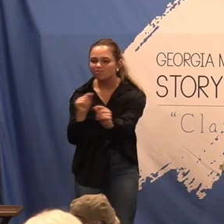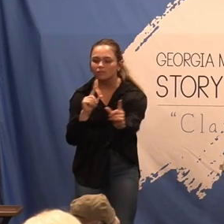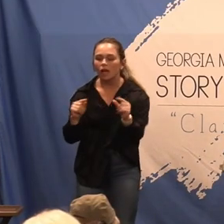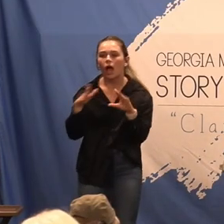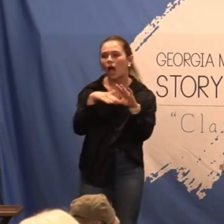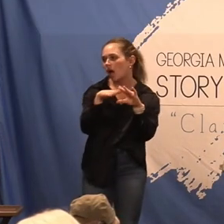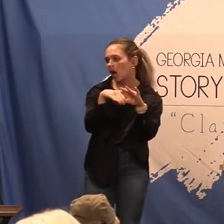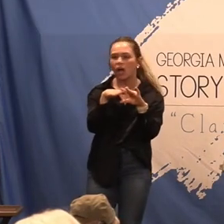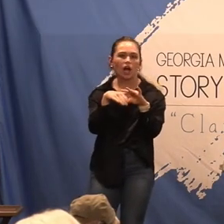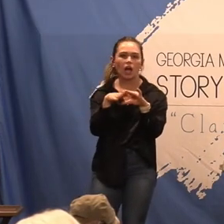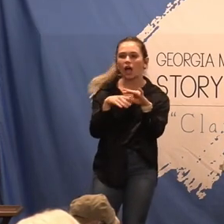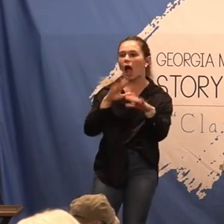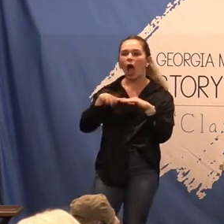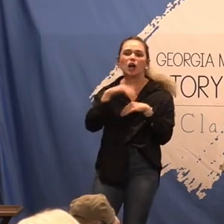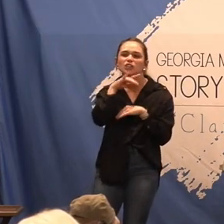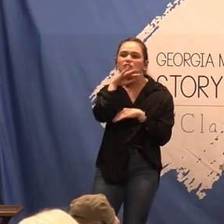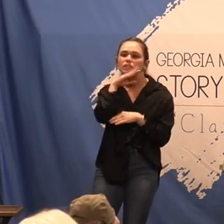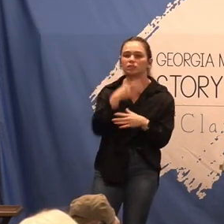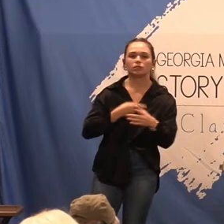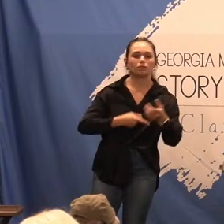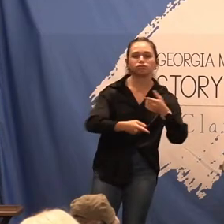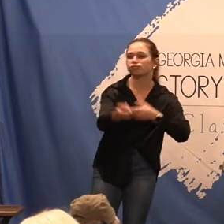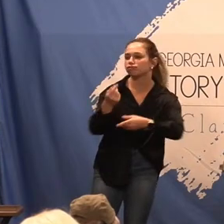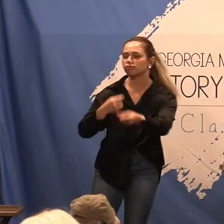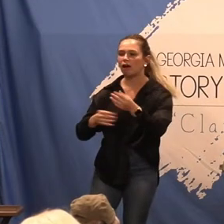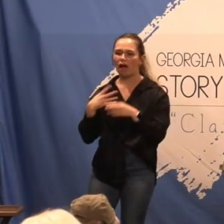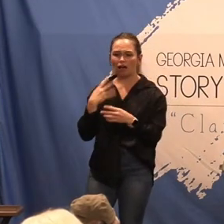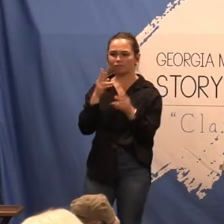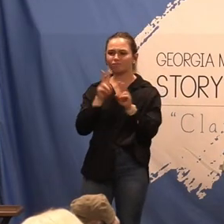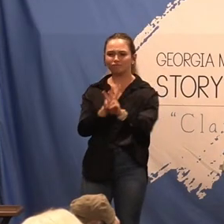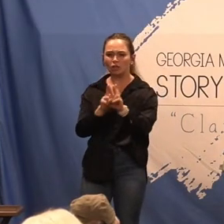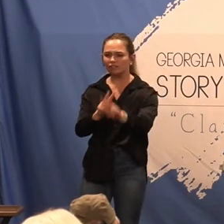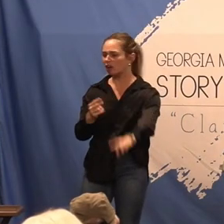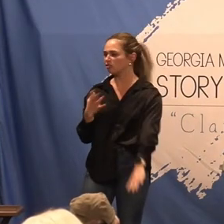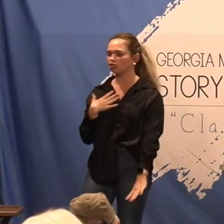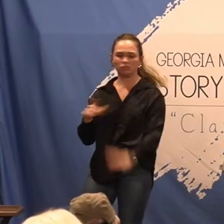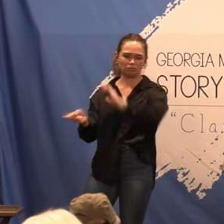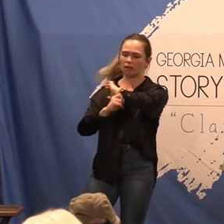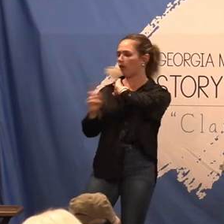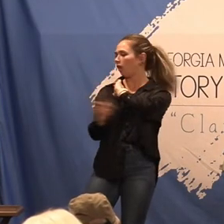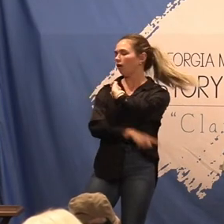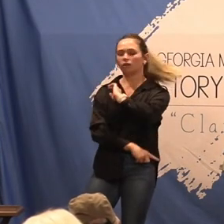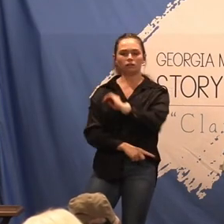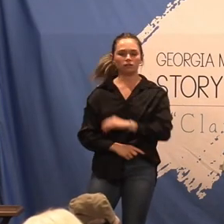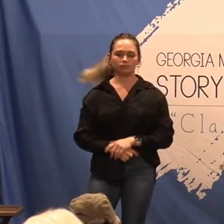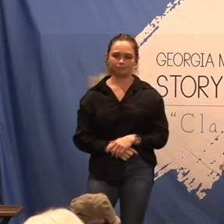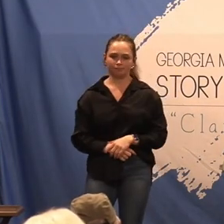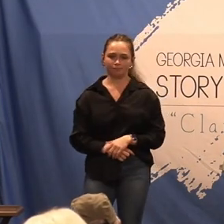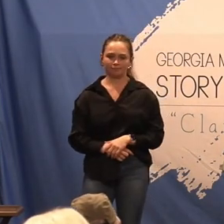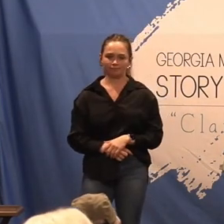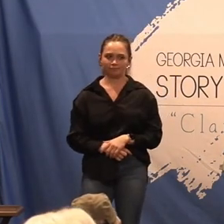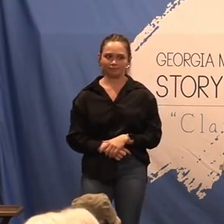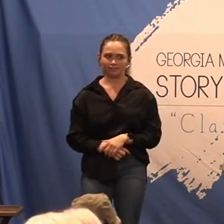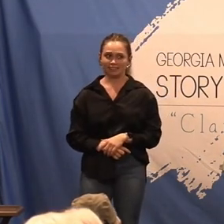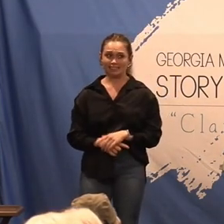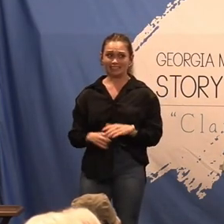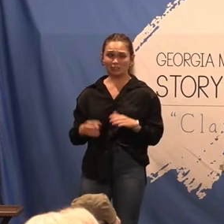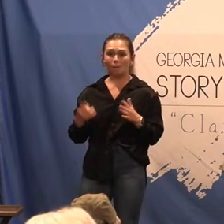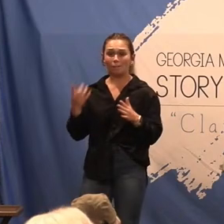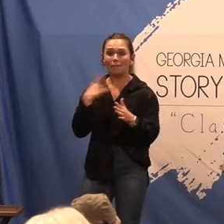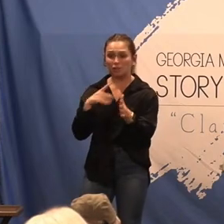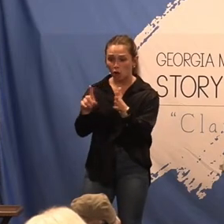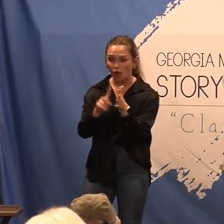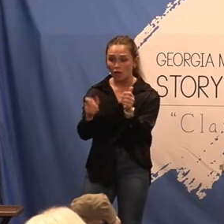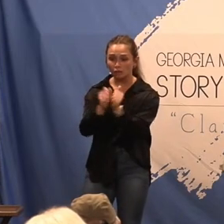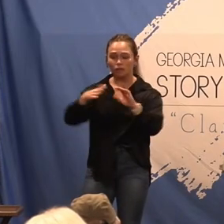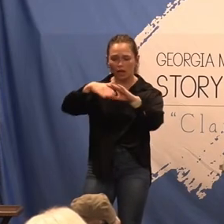the yakety-yak, all the dirt dished out at funerals, and just plain rubbish. And since you may have easily gotten lost with